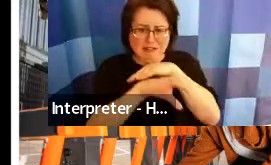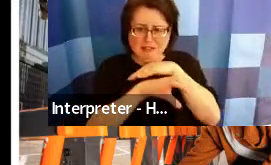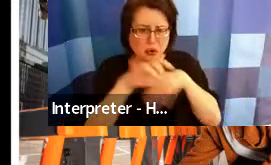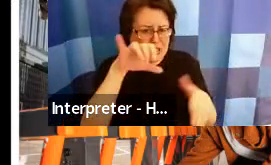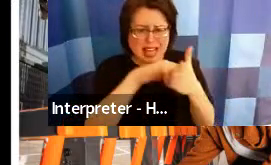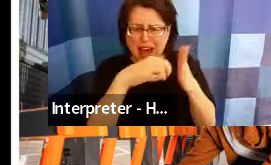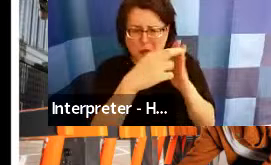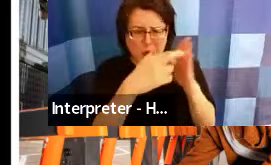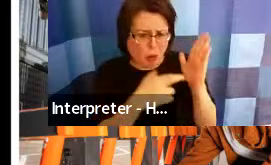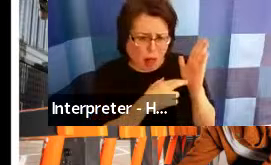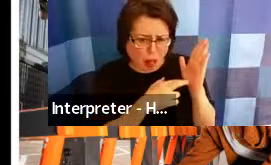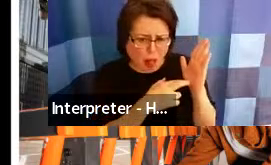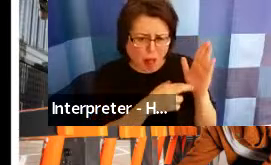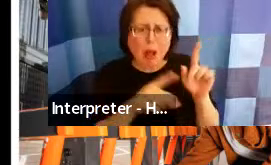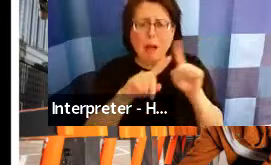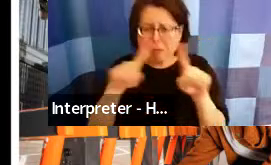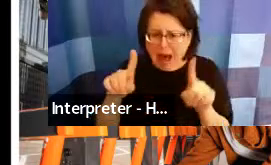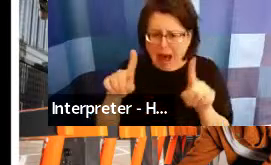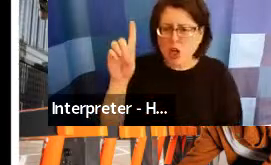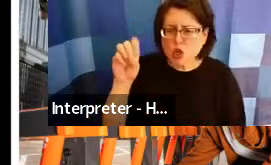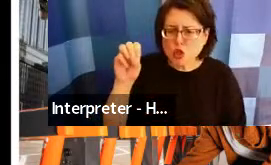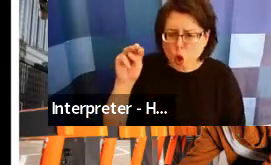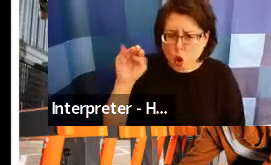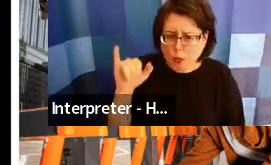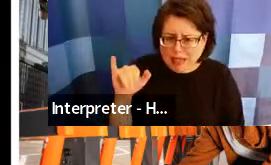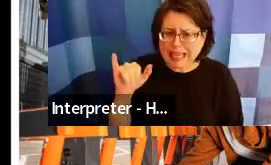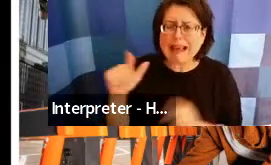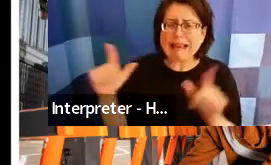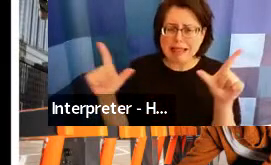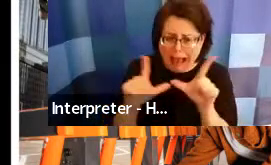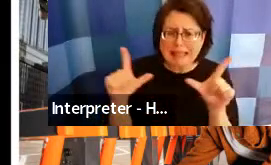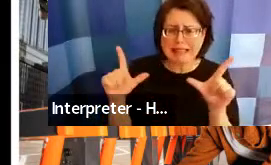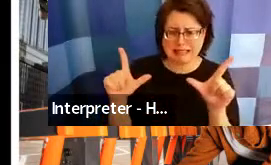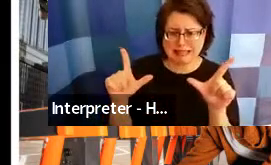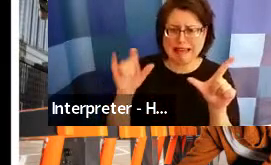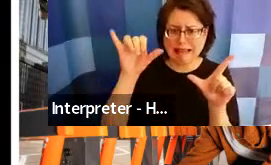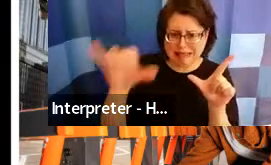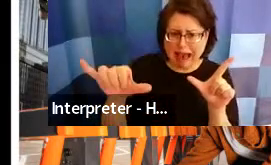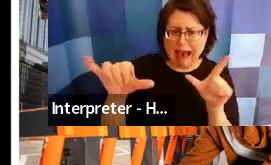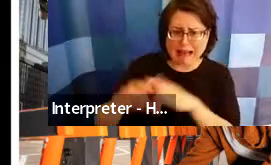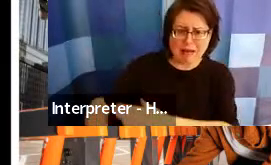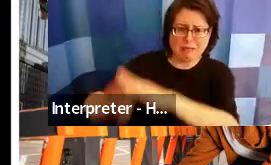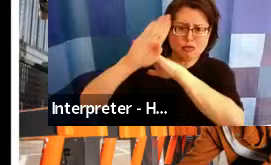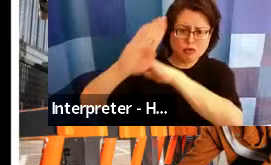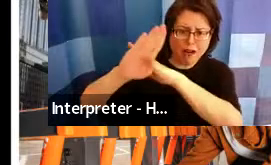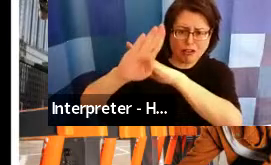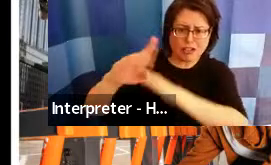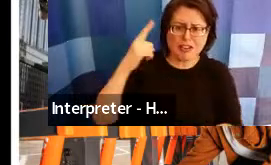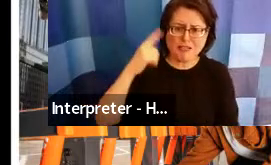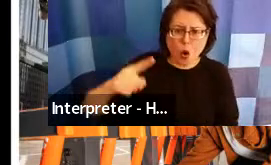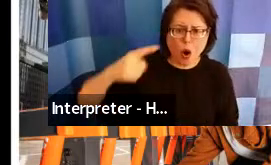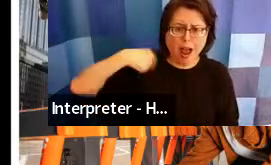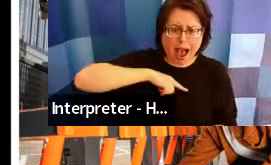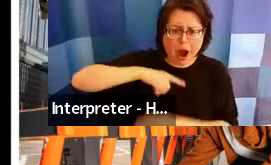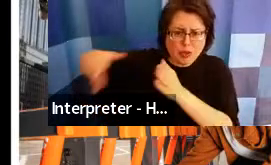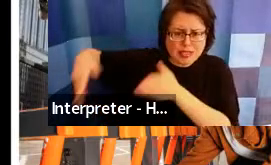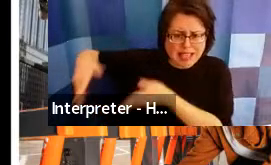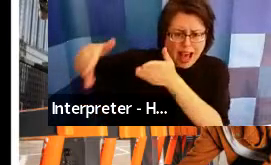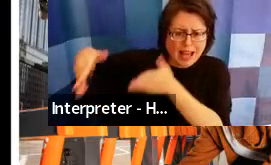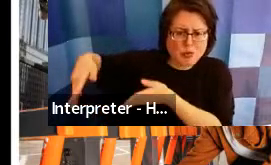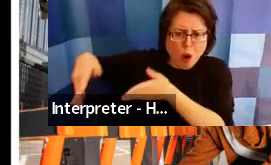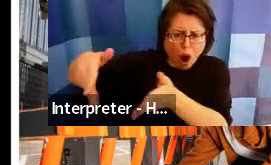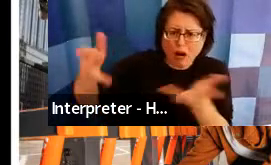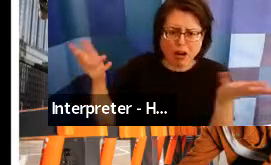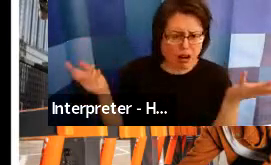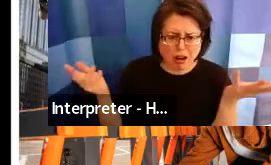yet DOMI is licensing obstructions that end up on our sidewalk that they